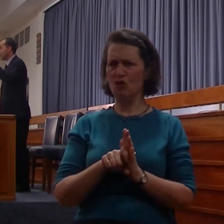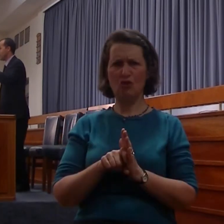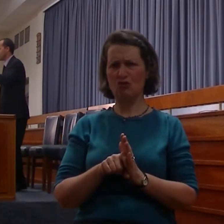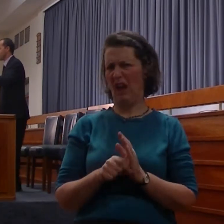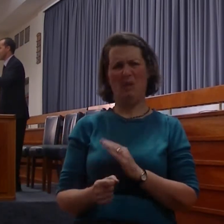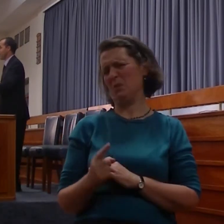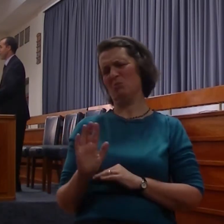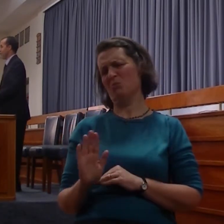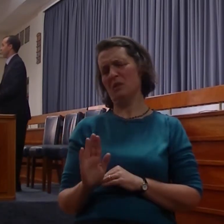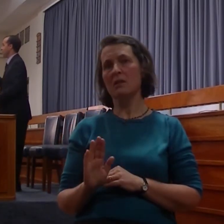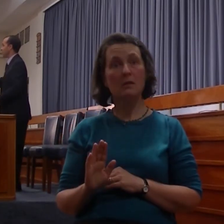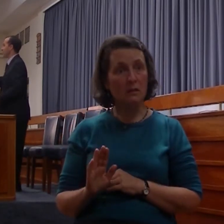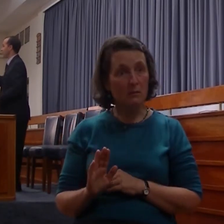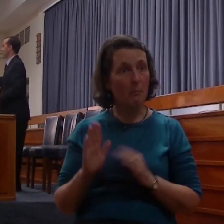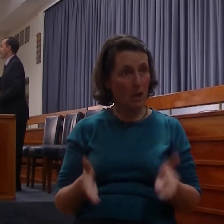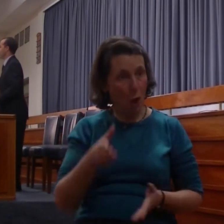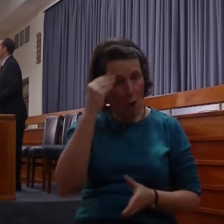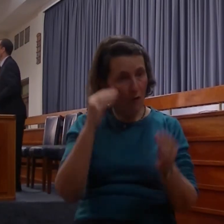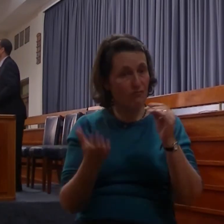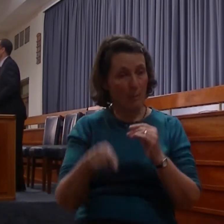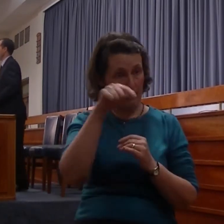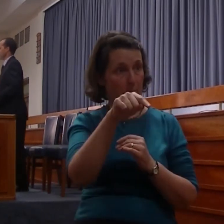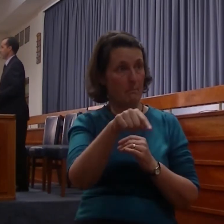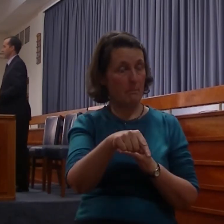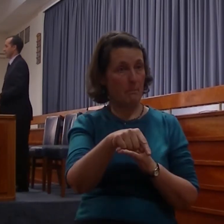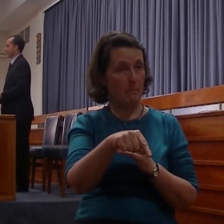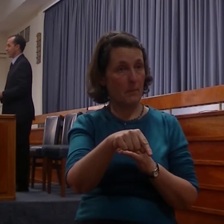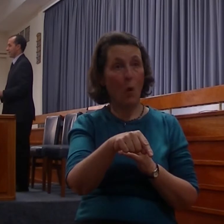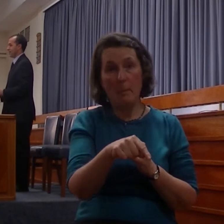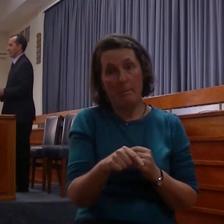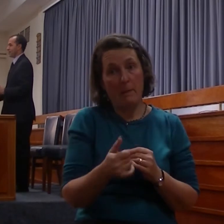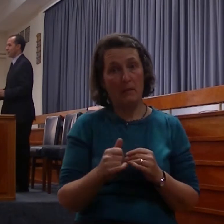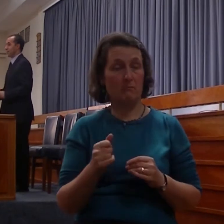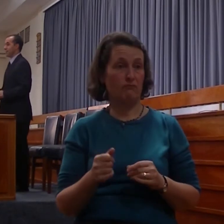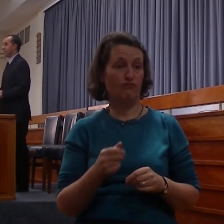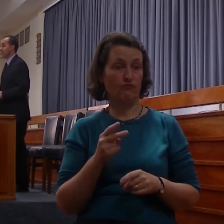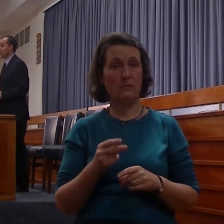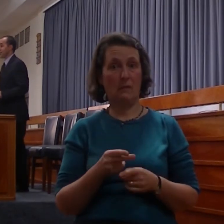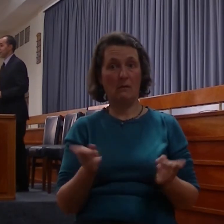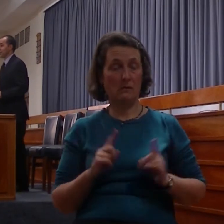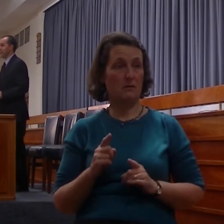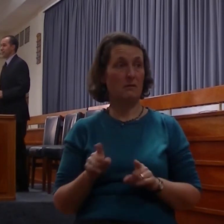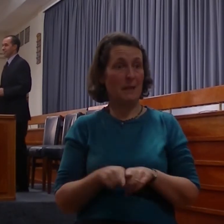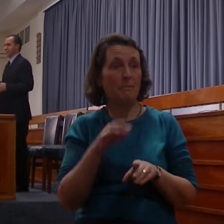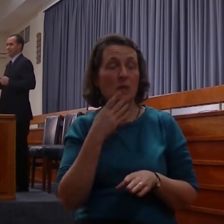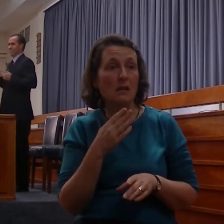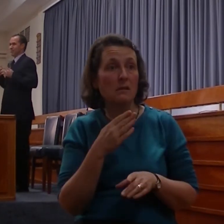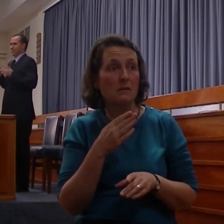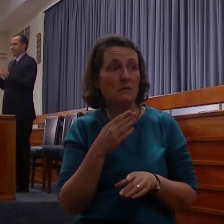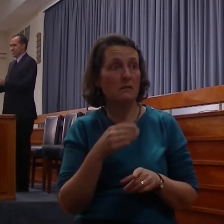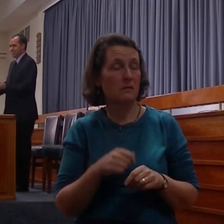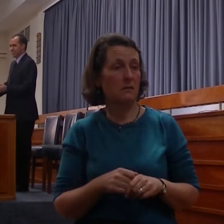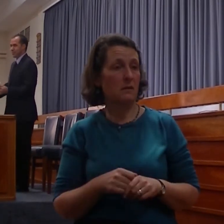Well, you may say, this is them, it won't happen to us. But believe me, if we don't learn from history, history